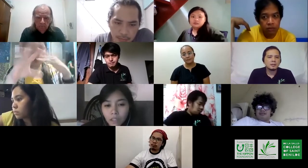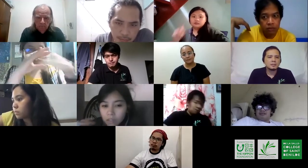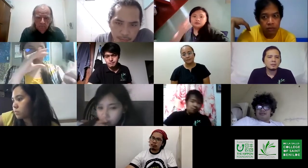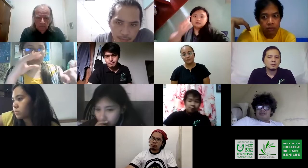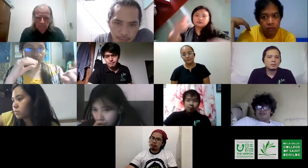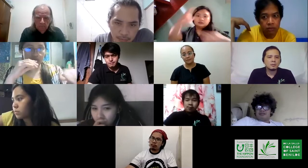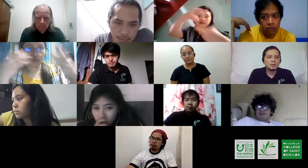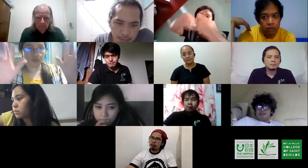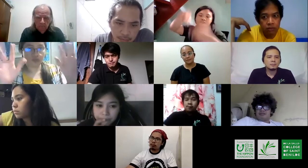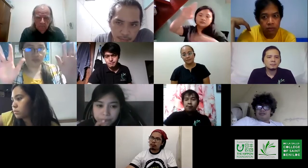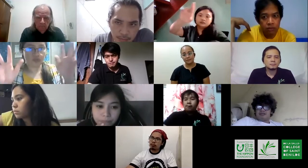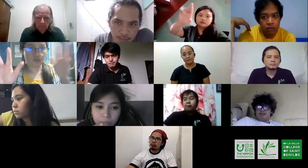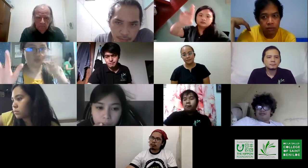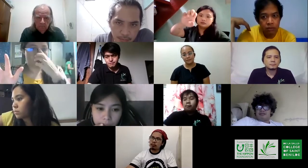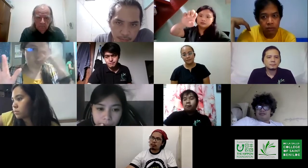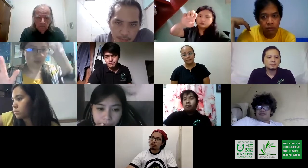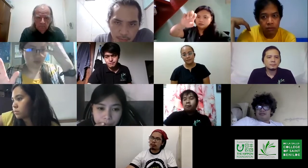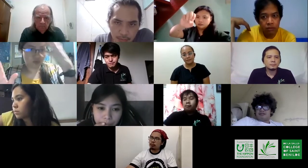He's the only one.